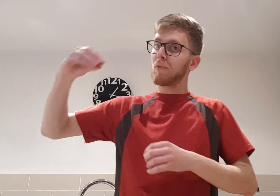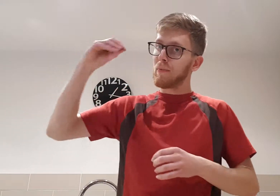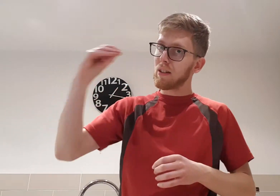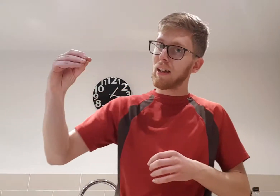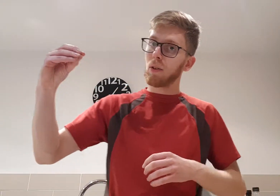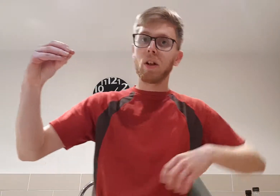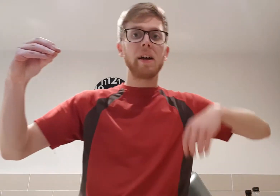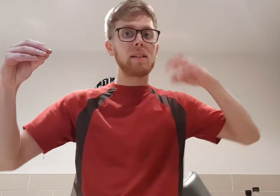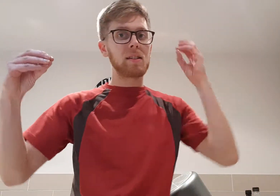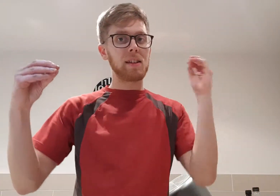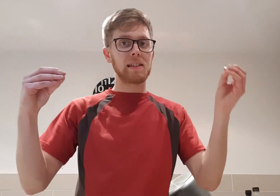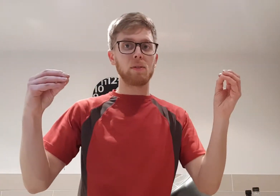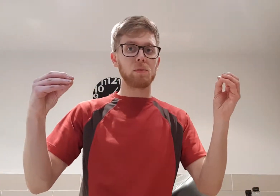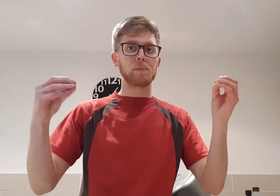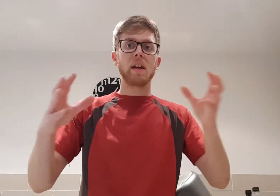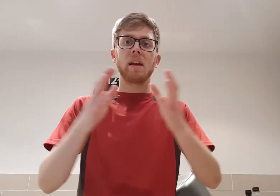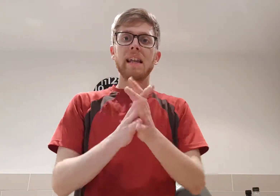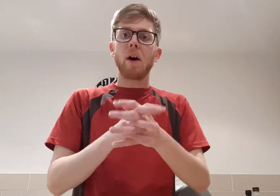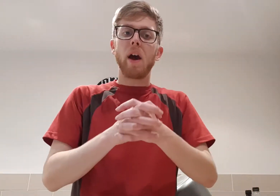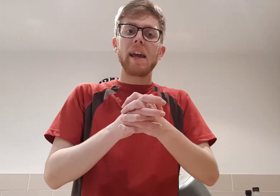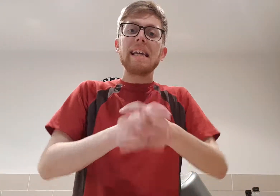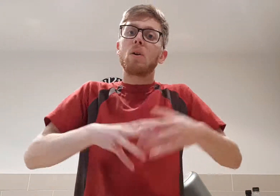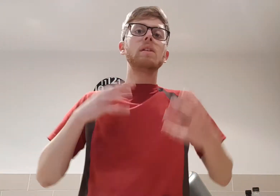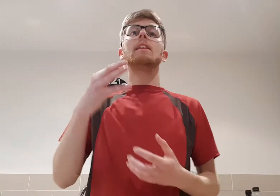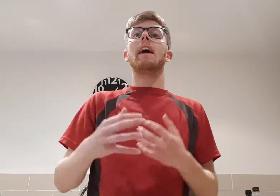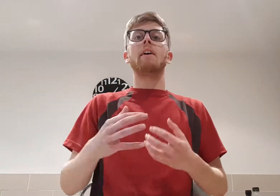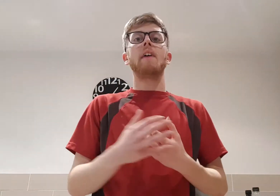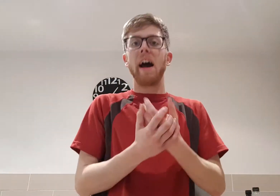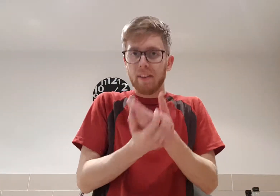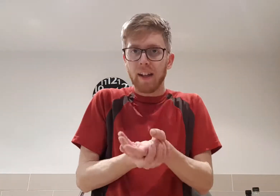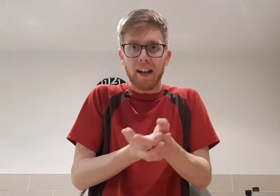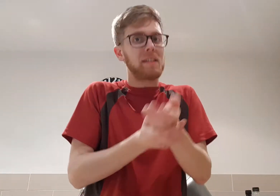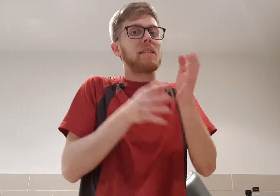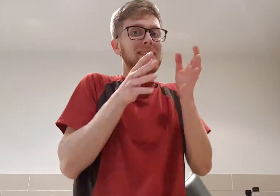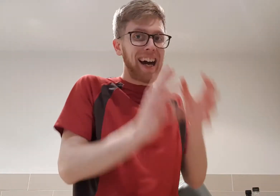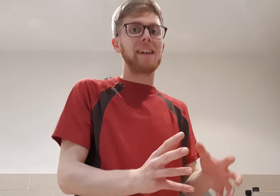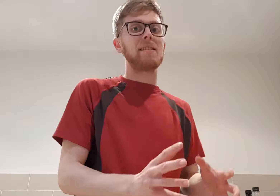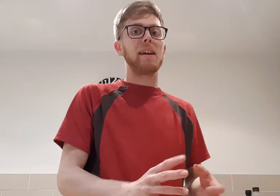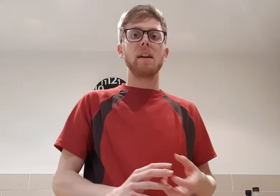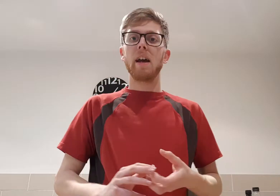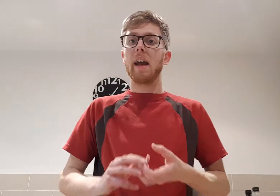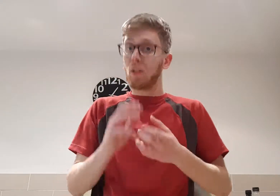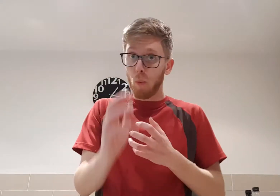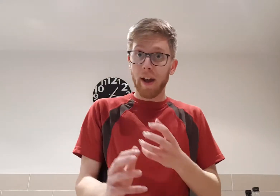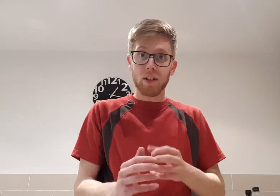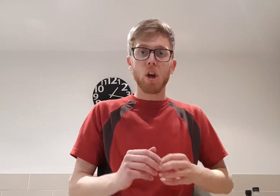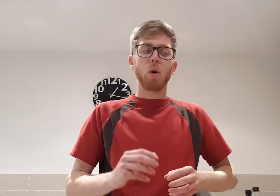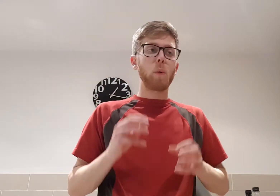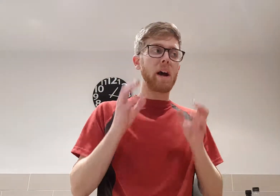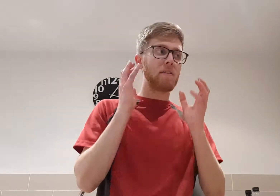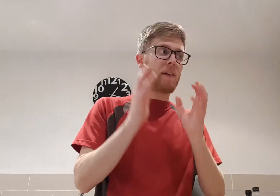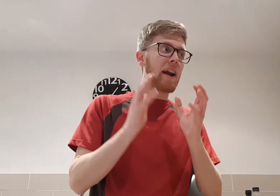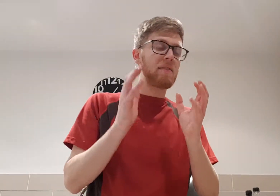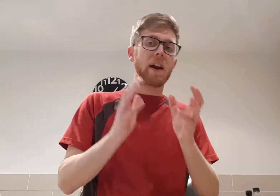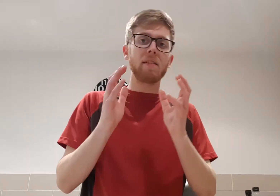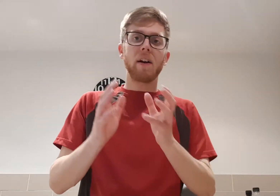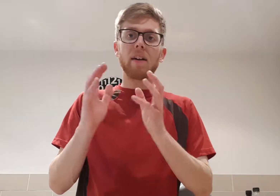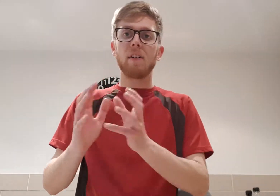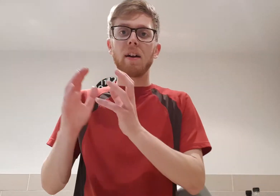this level to this level. Now, equal in life, I think as a society in the West, we are very, very, very, very,